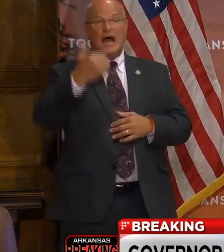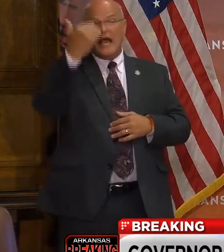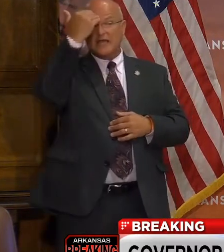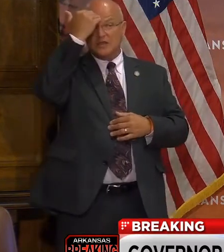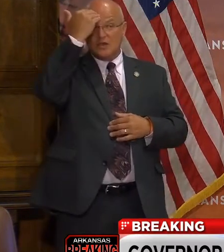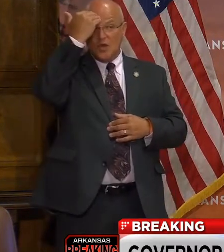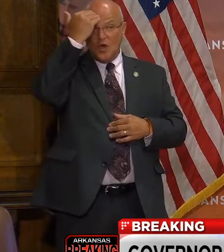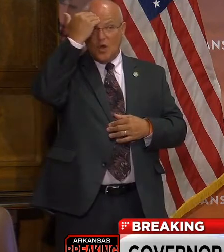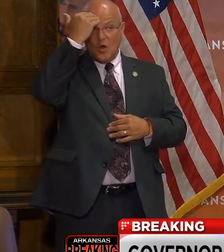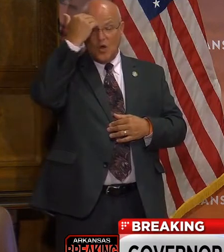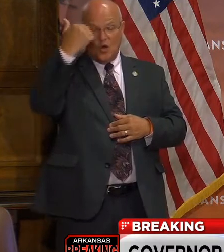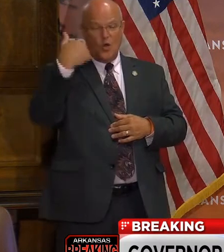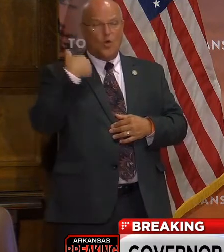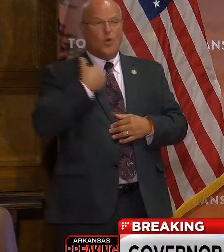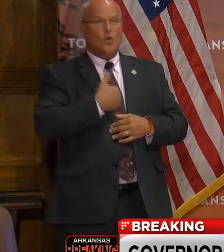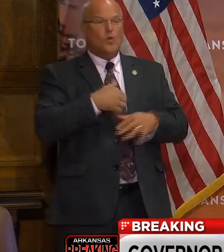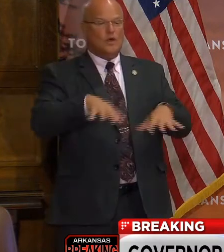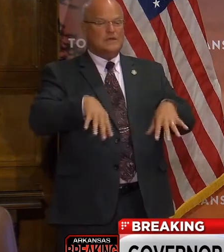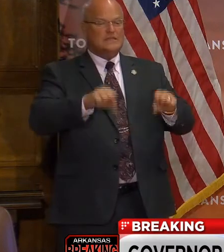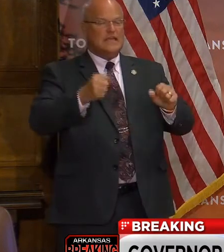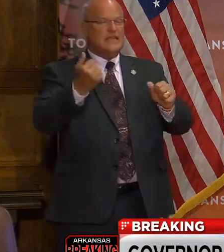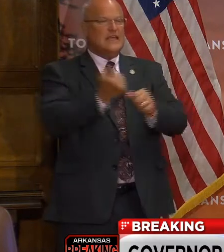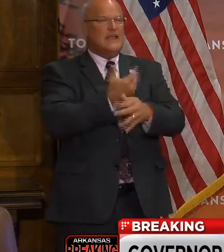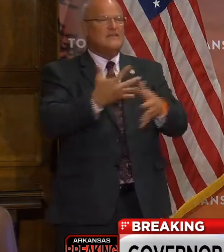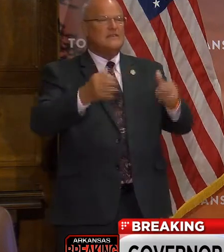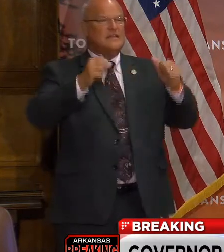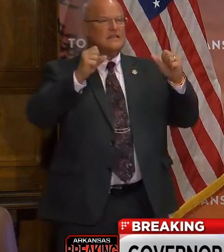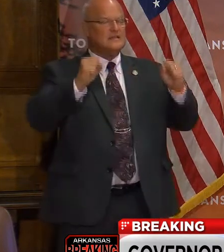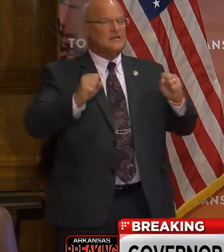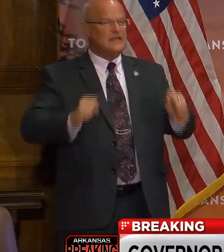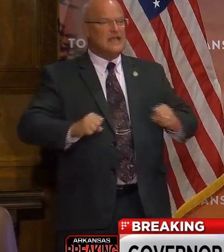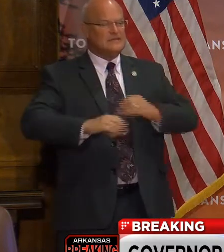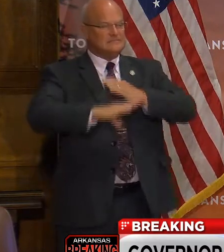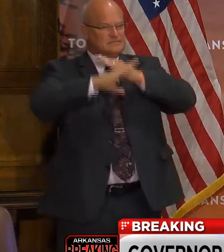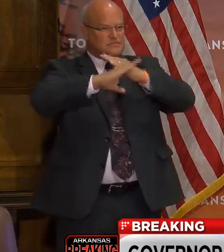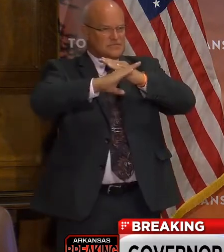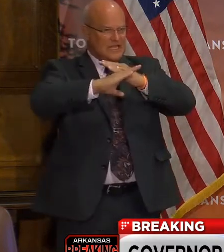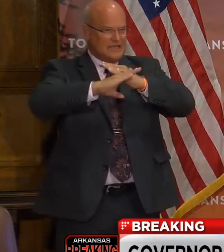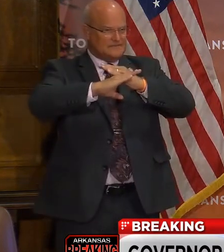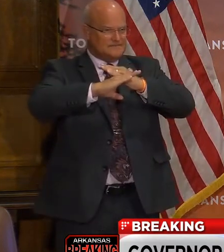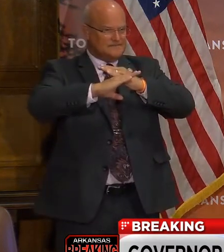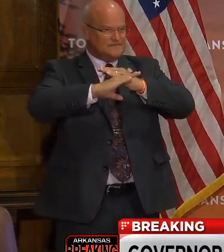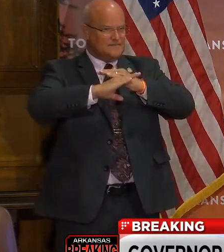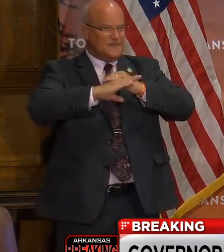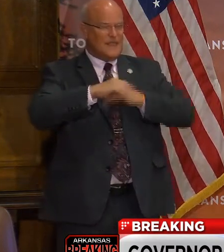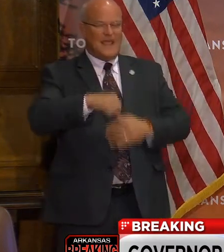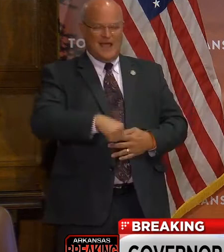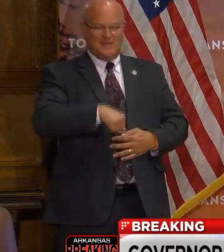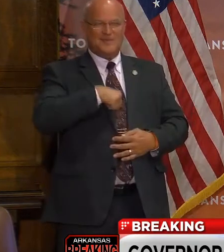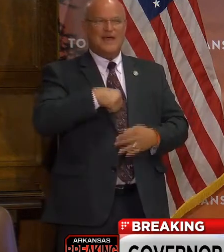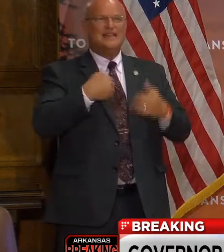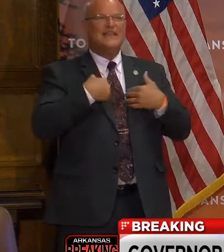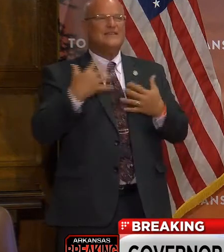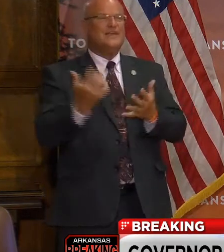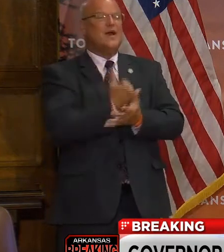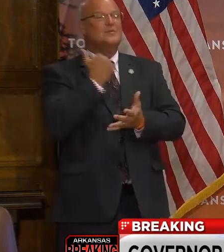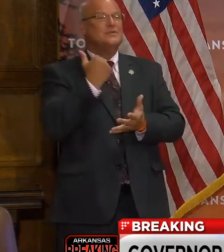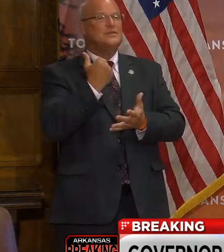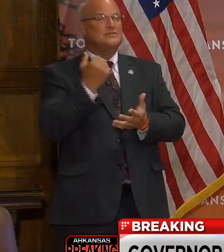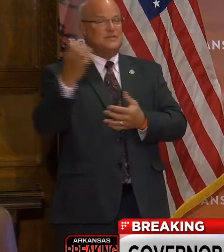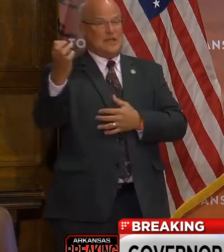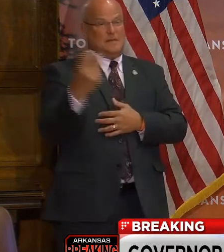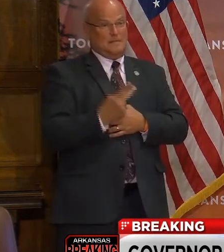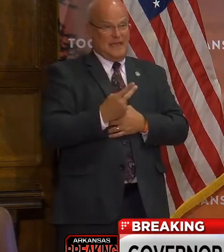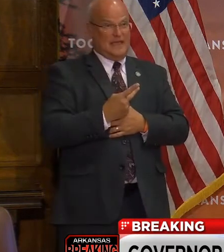though, that we are taking every precaution to plan and protect. I am proud to have the opportunity to